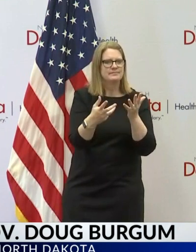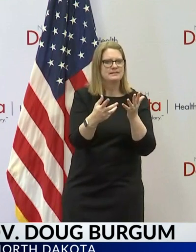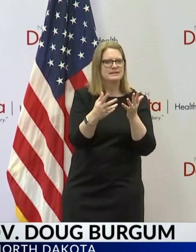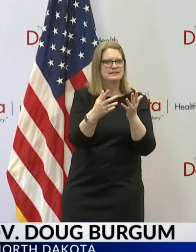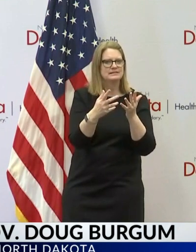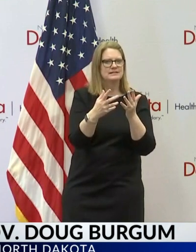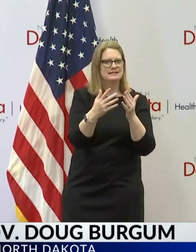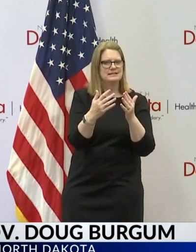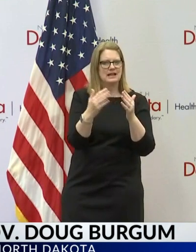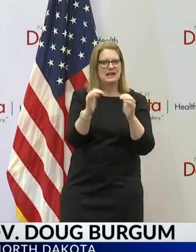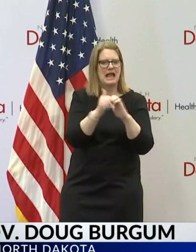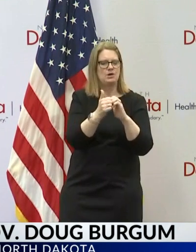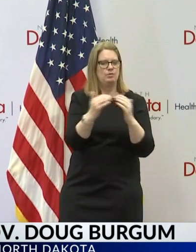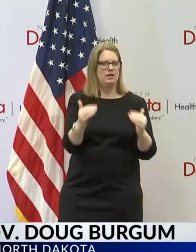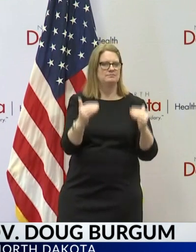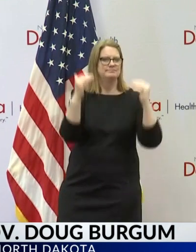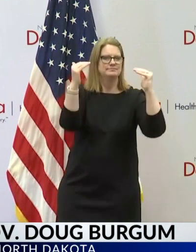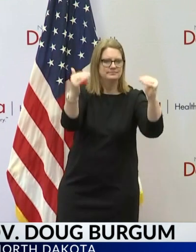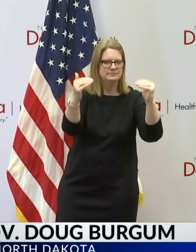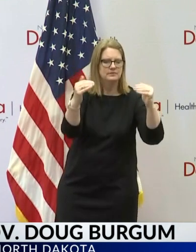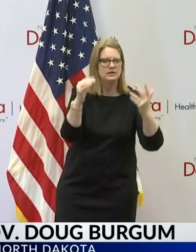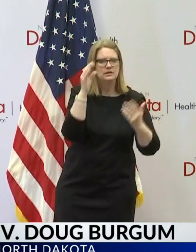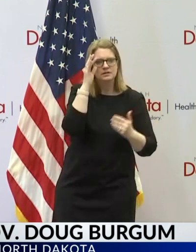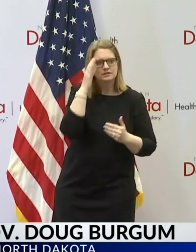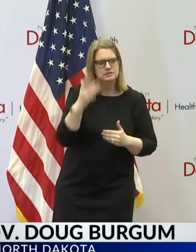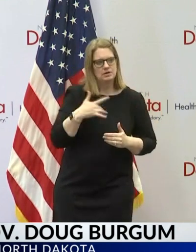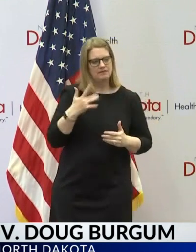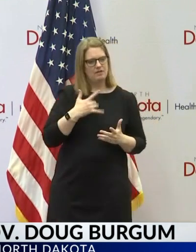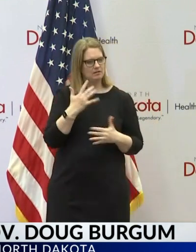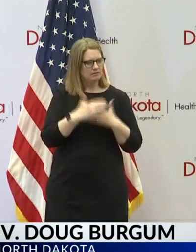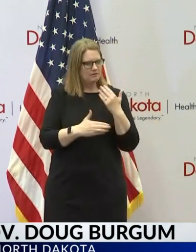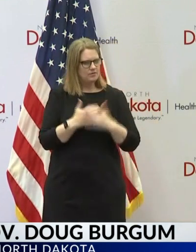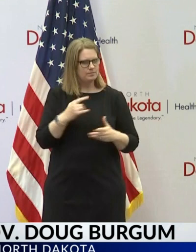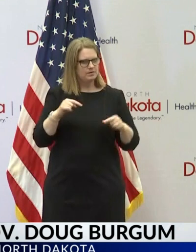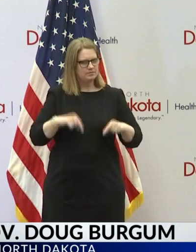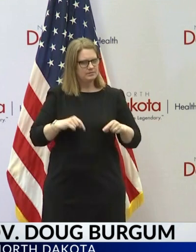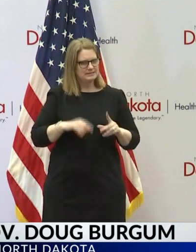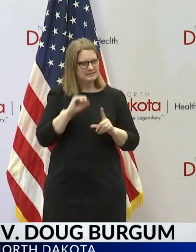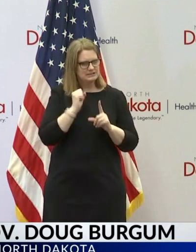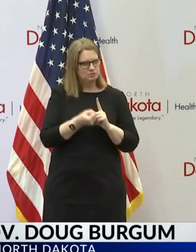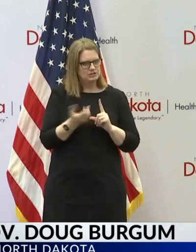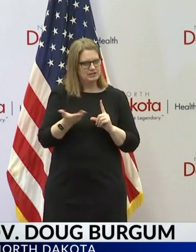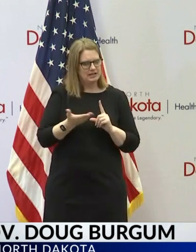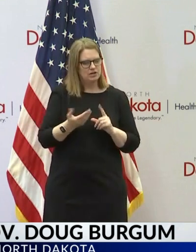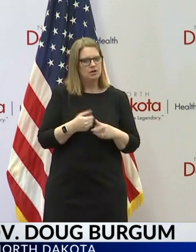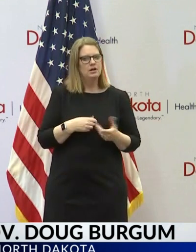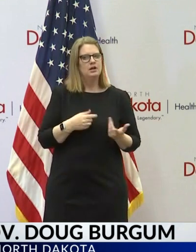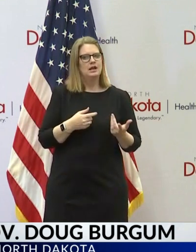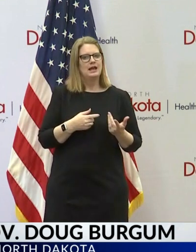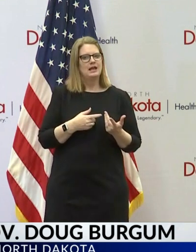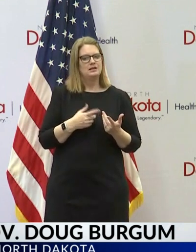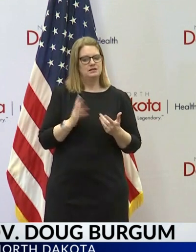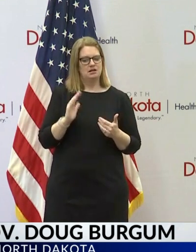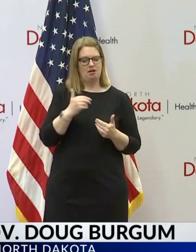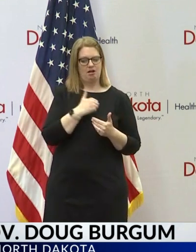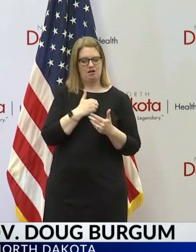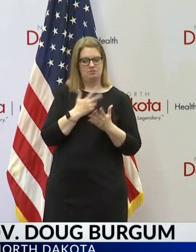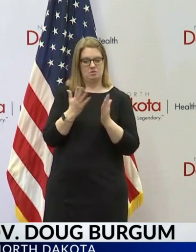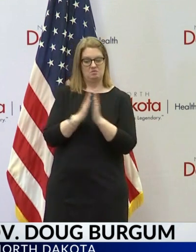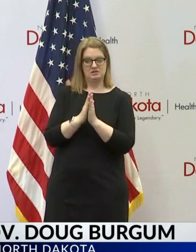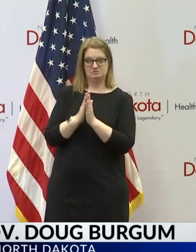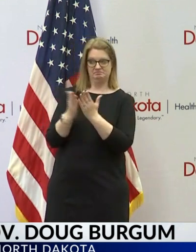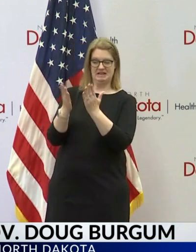how do we go to the next level? And so I felt good about where we are. And again, we were able to direct those requests at the secretary